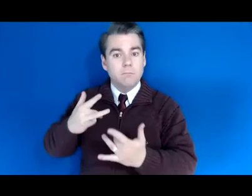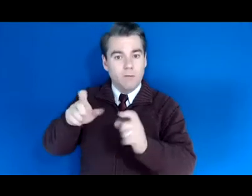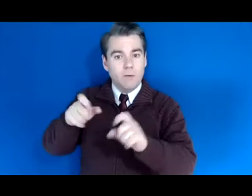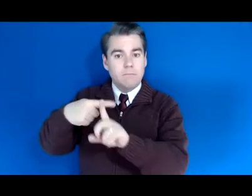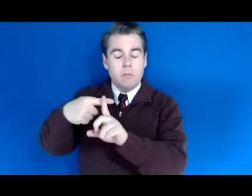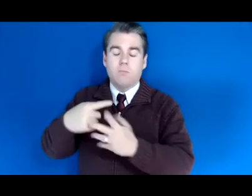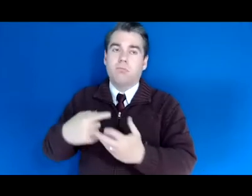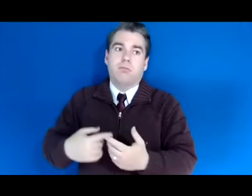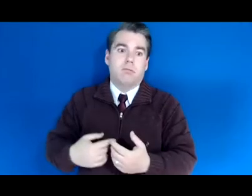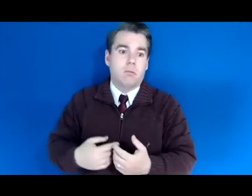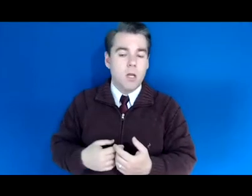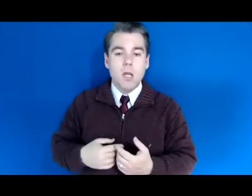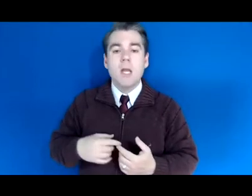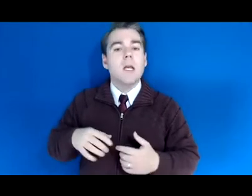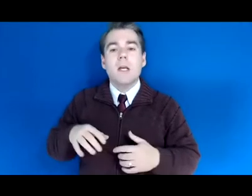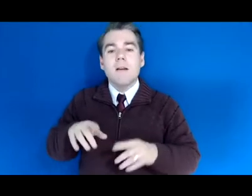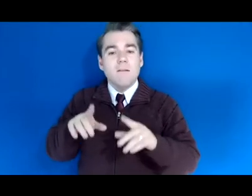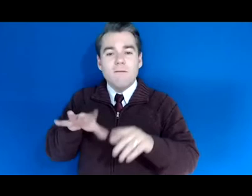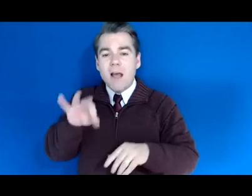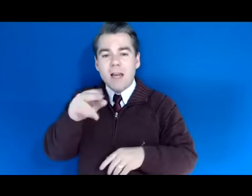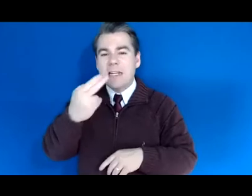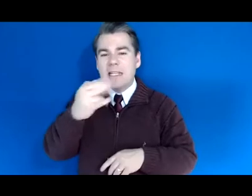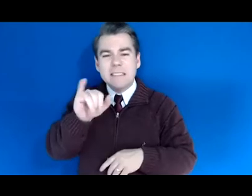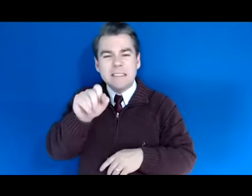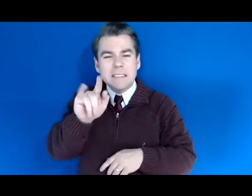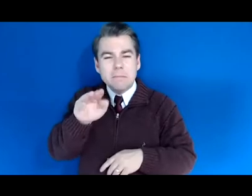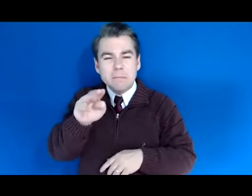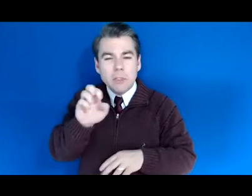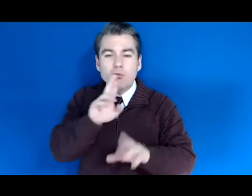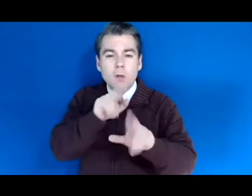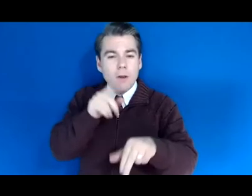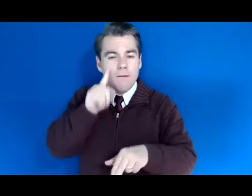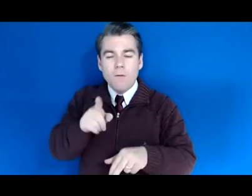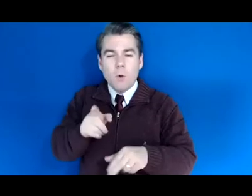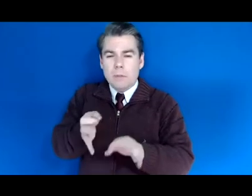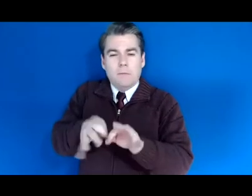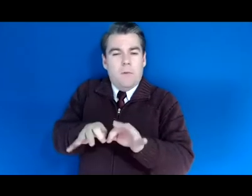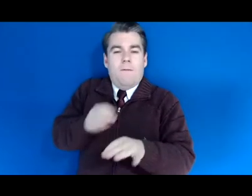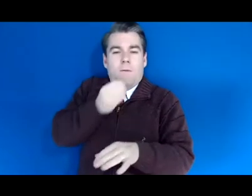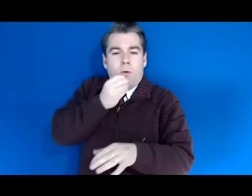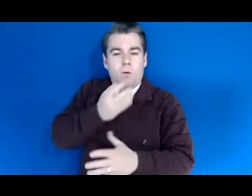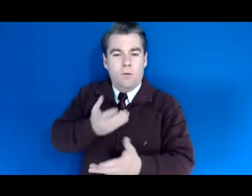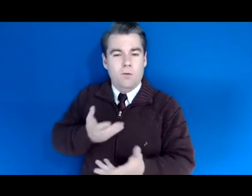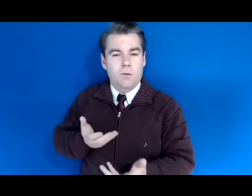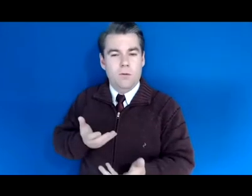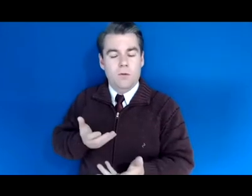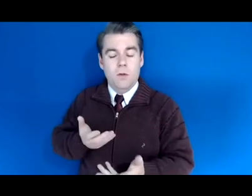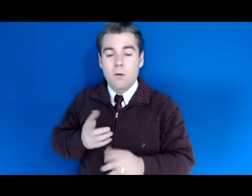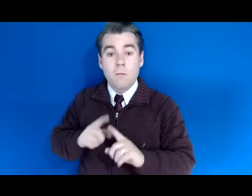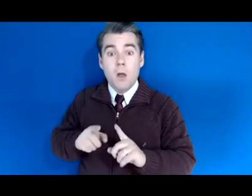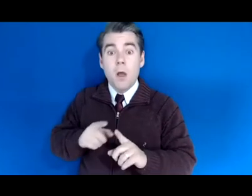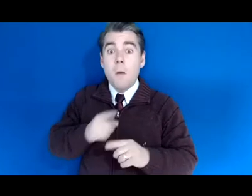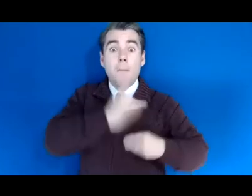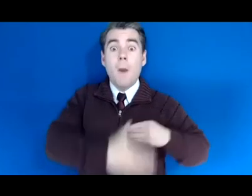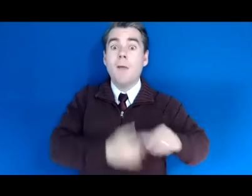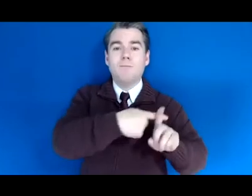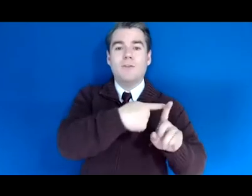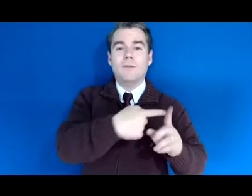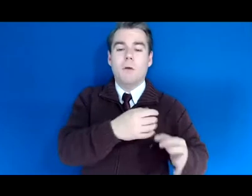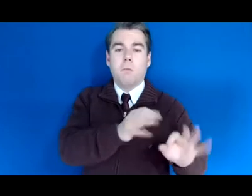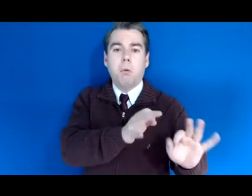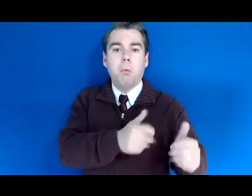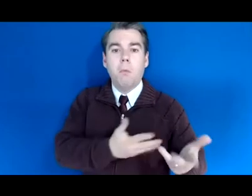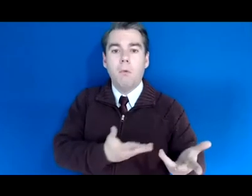Developing histamine reactions to the most basic of food, but otherwise perfect blood work. I even reacted